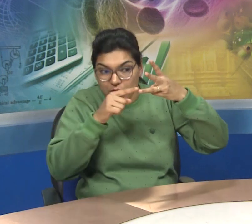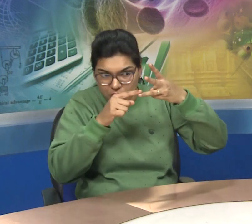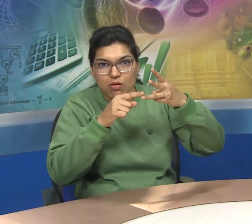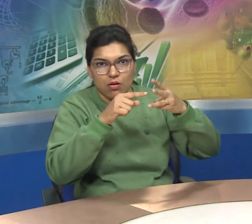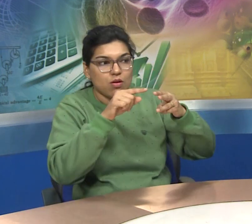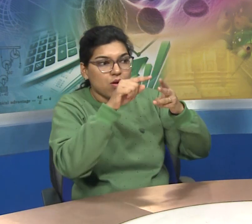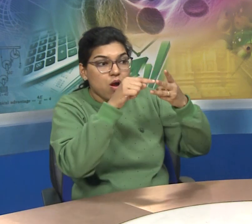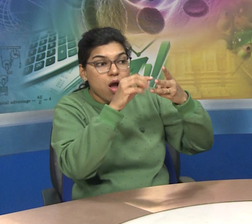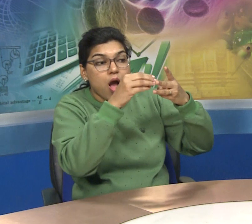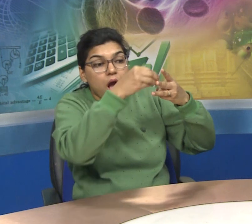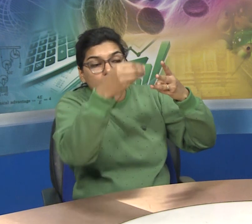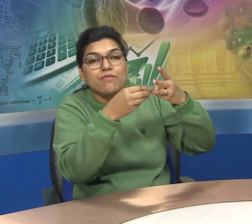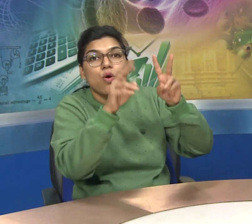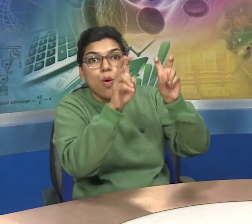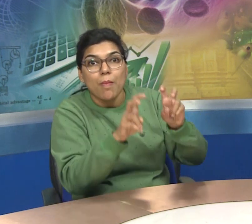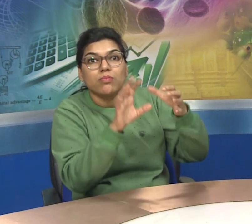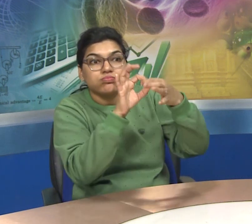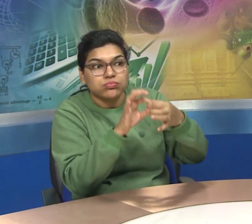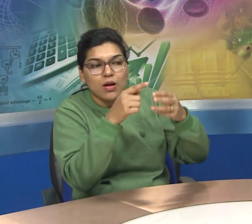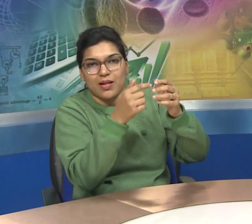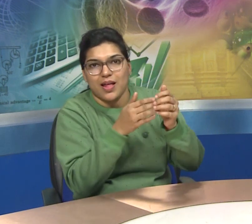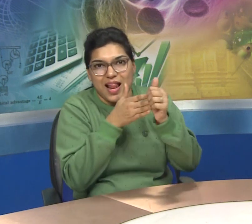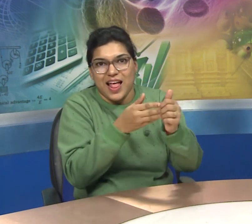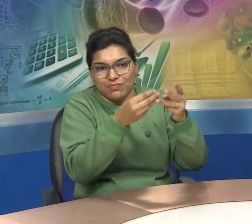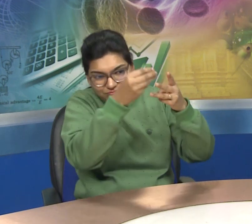guide to primary as well as secondary sources.